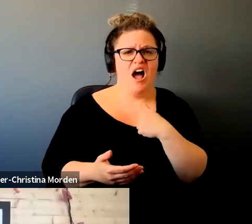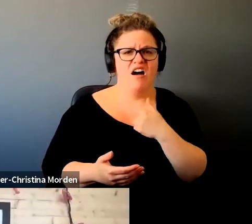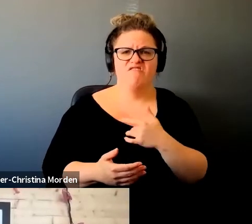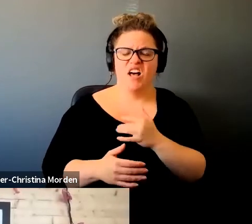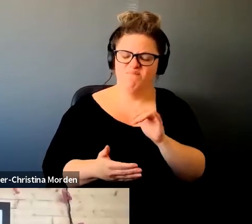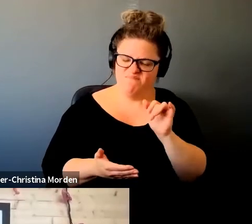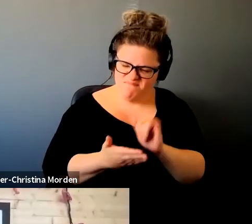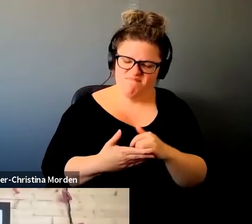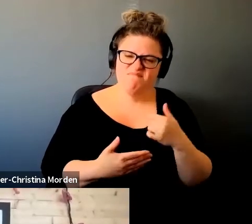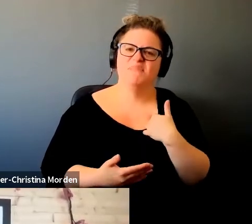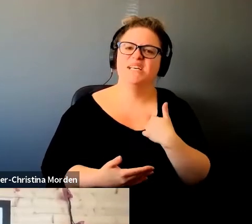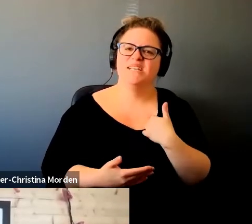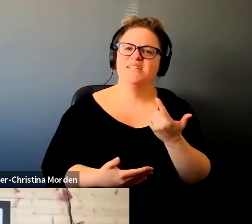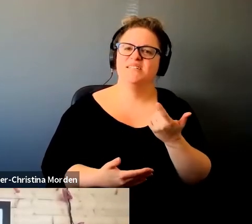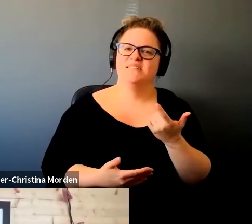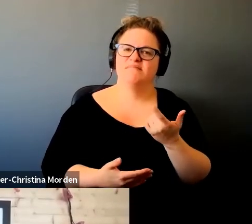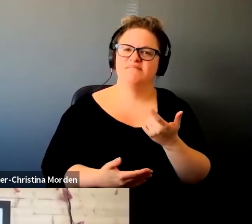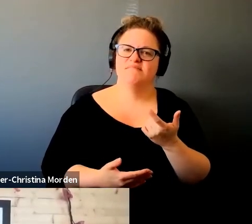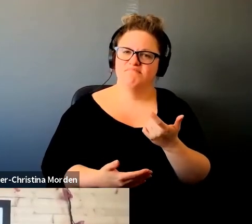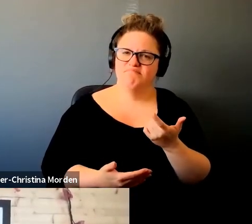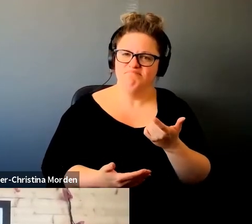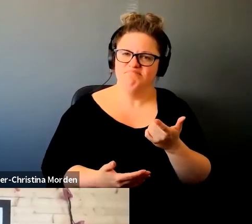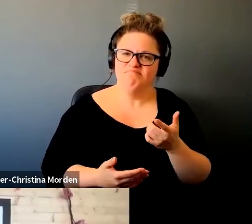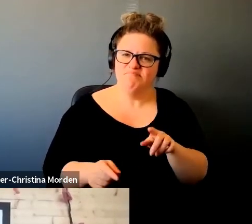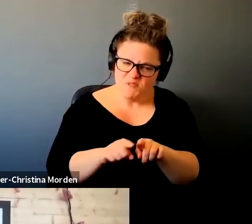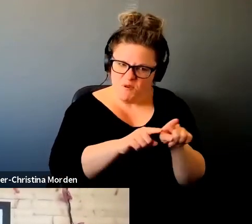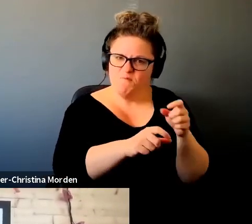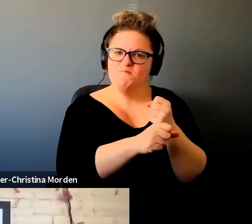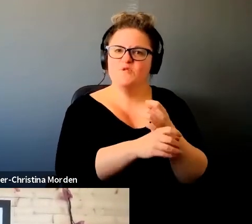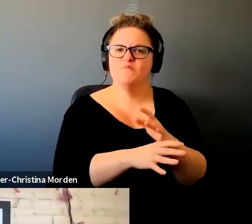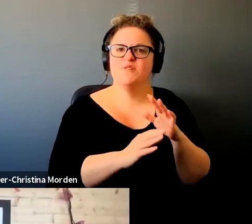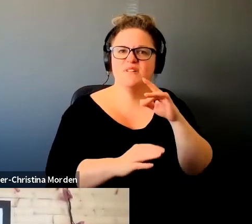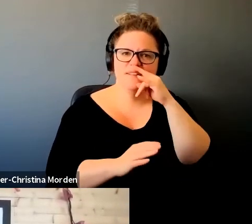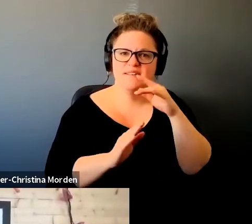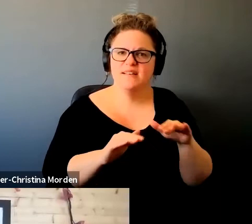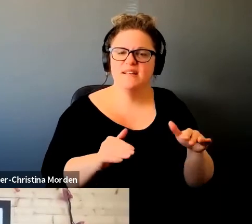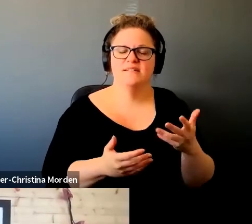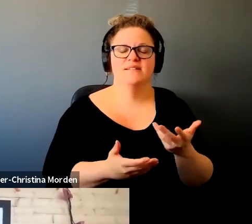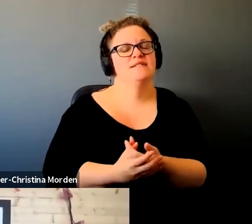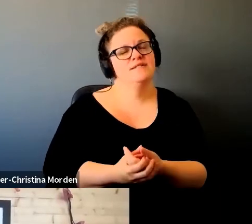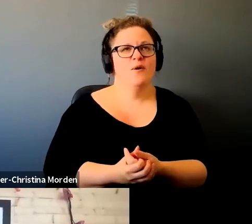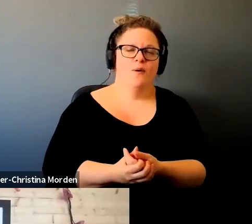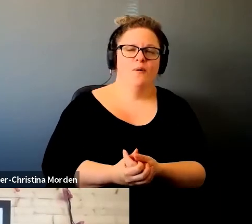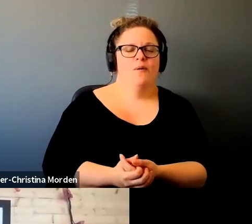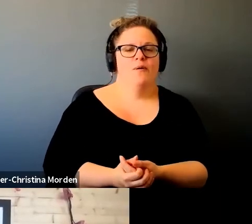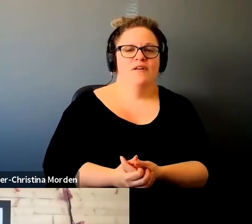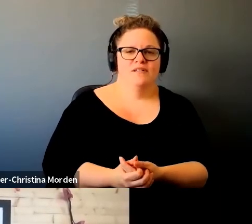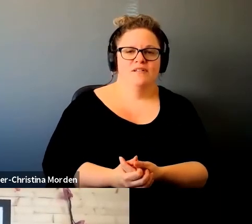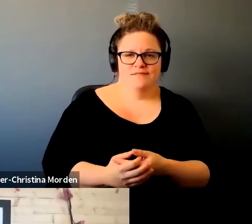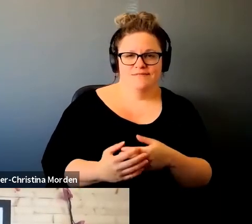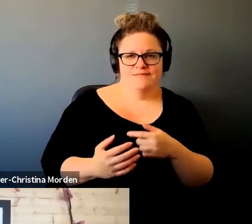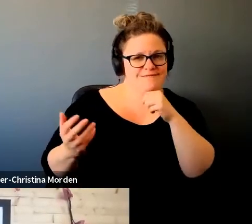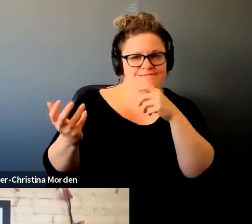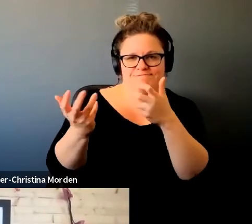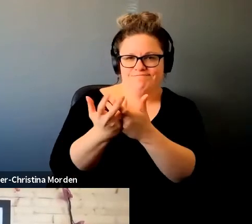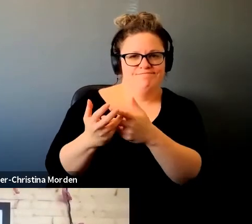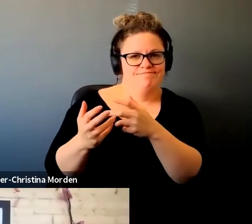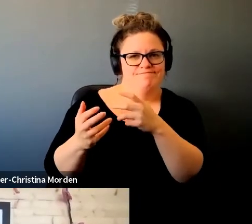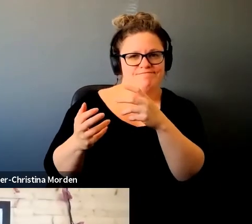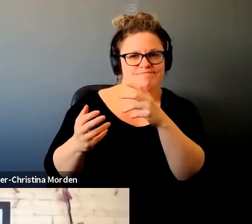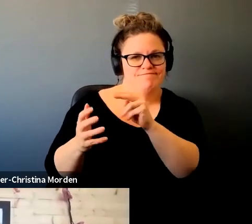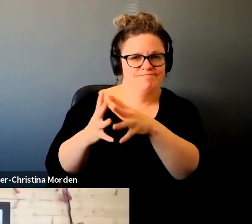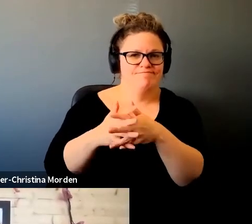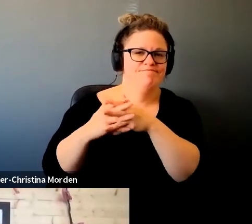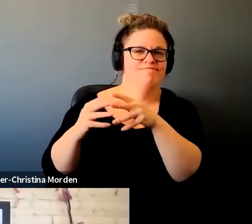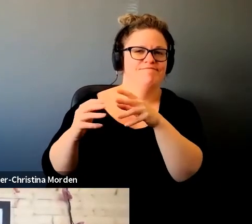it. So it's hard for me because I do have this provocative part, and I can't often